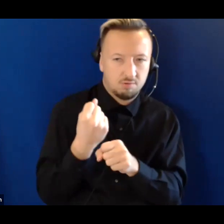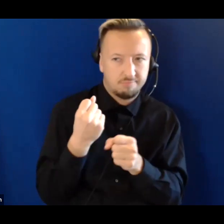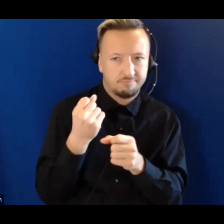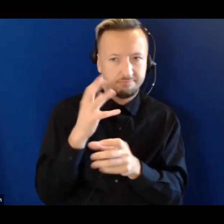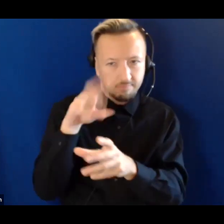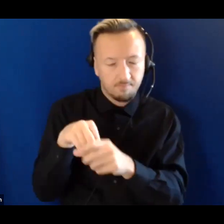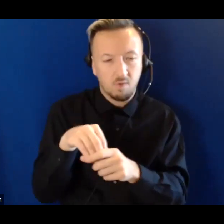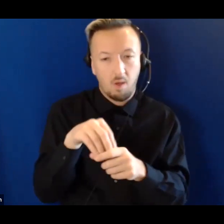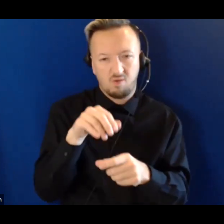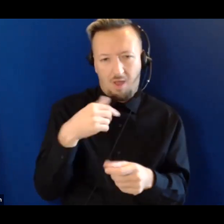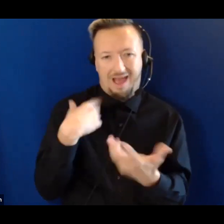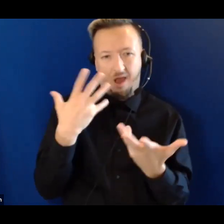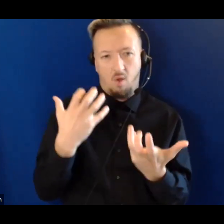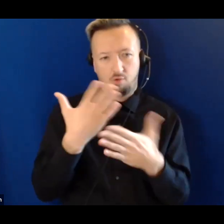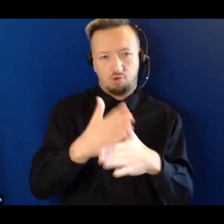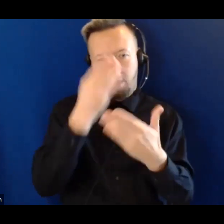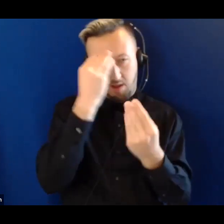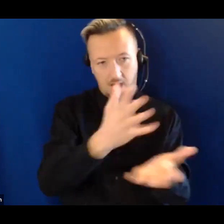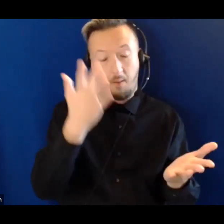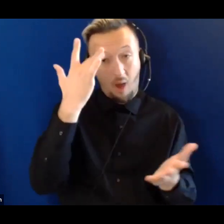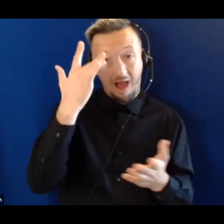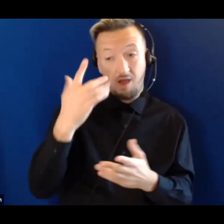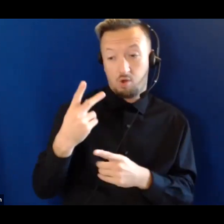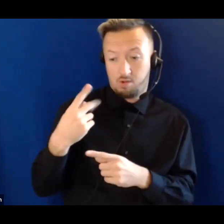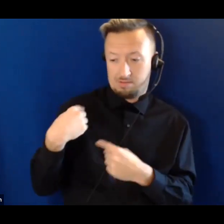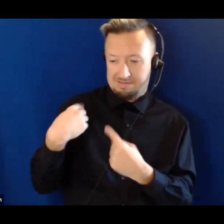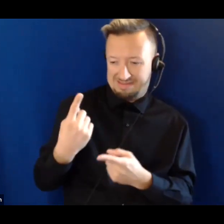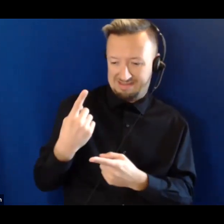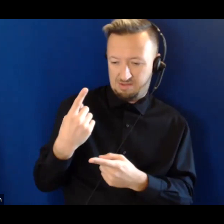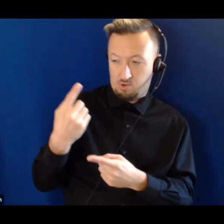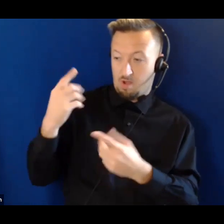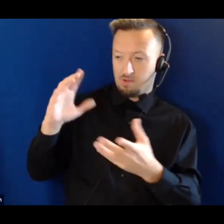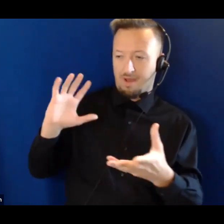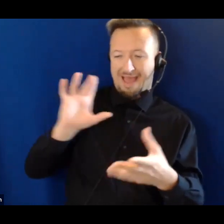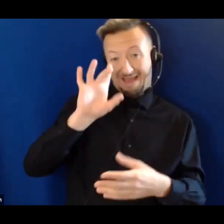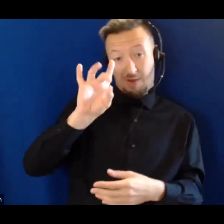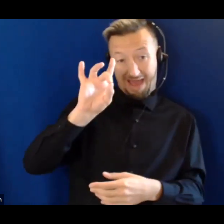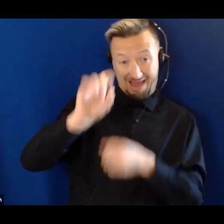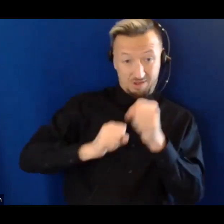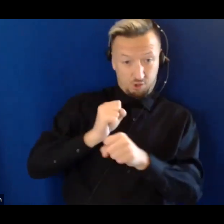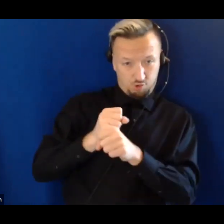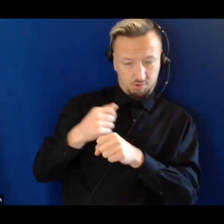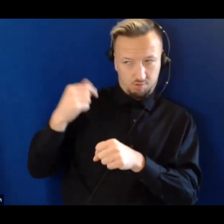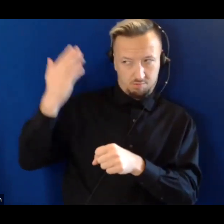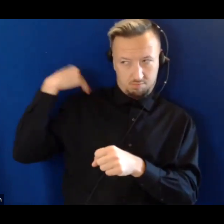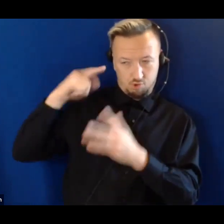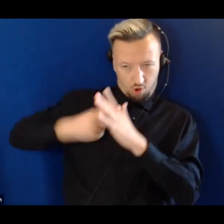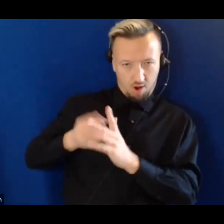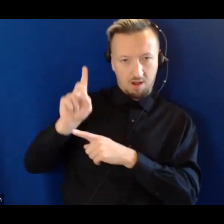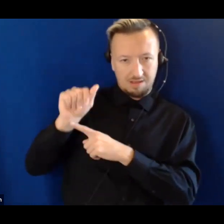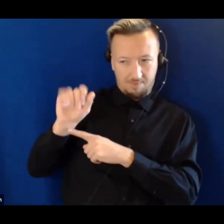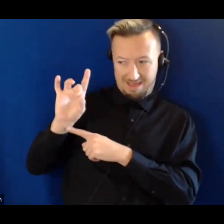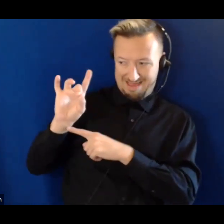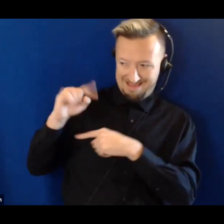that story because 2 out of the 8 years that I was diagnosed, and that's even being aware of